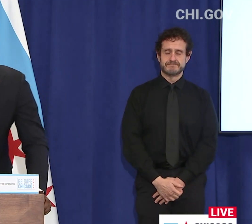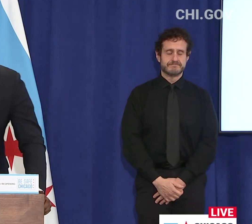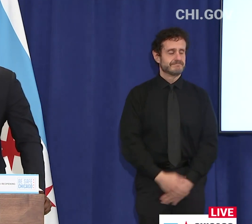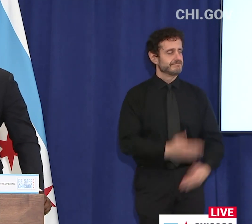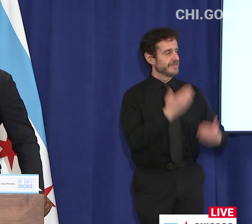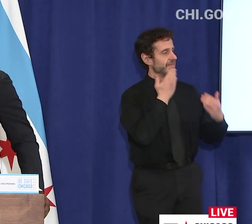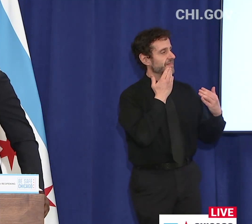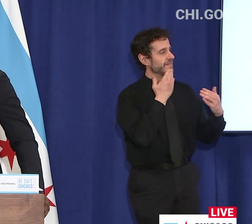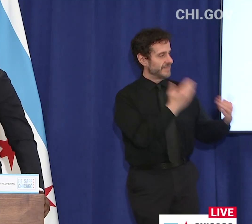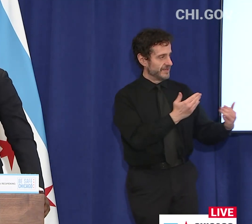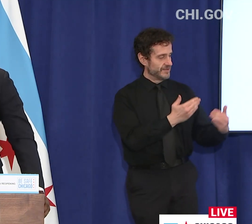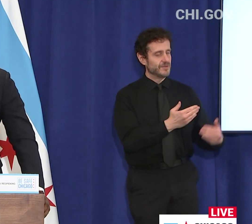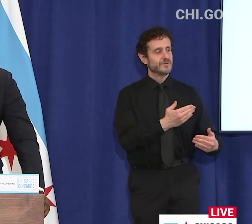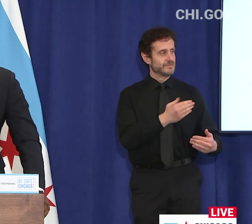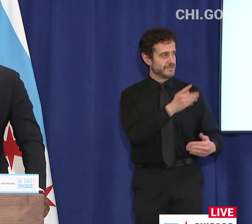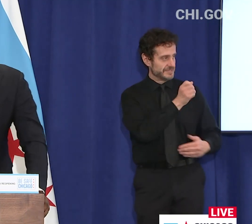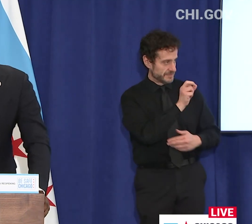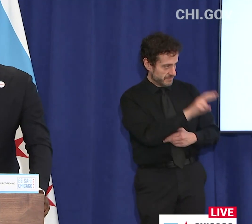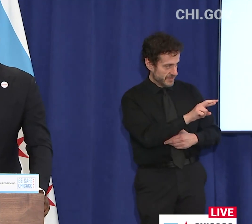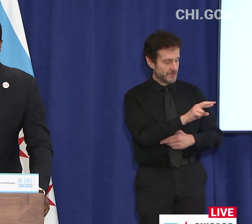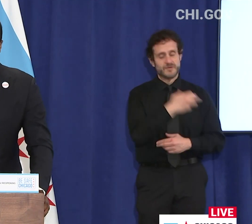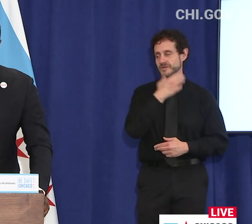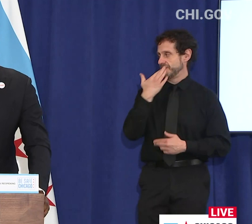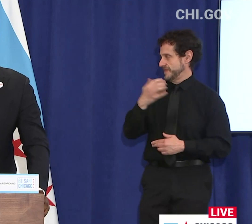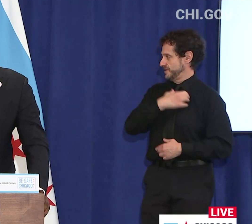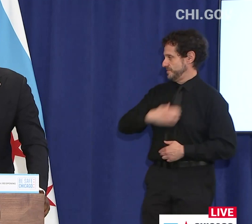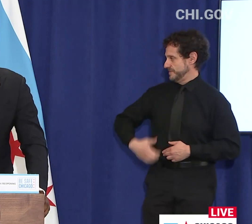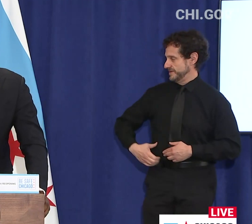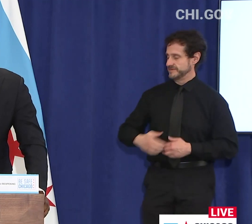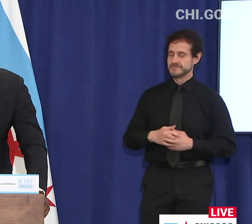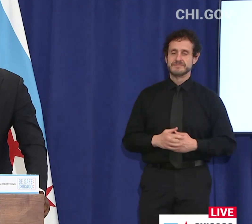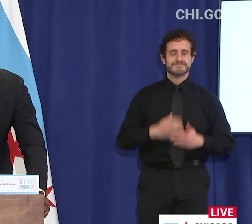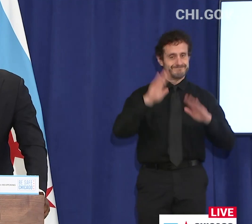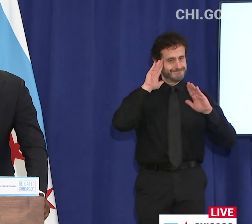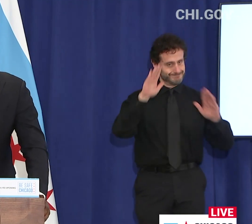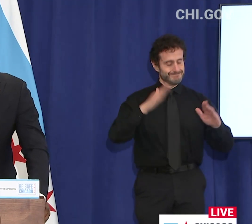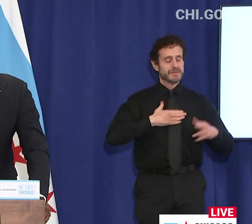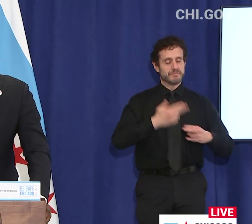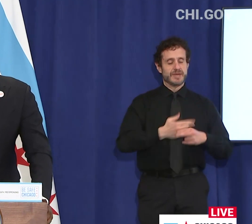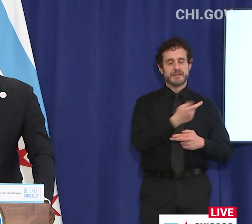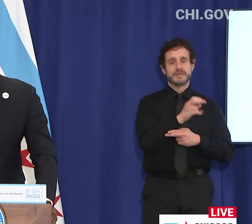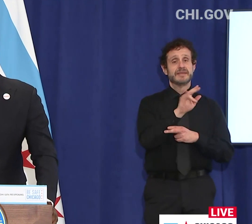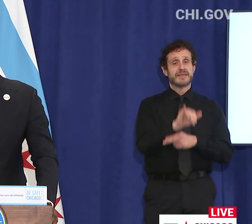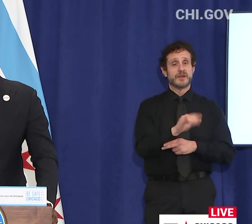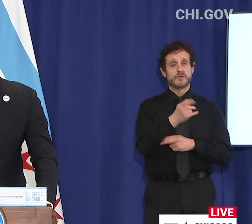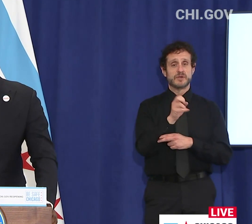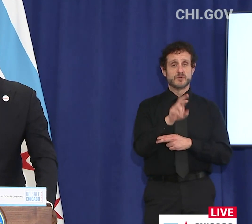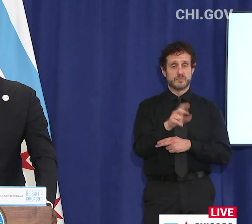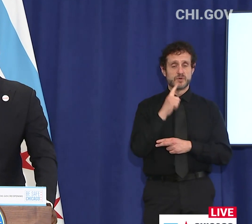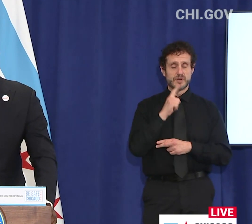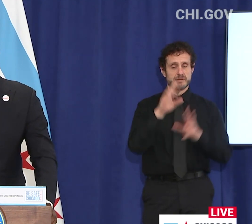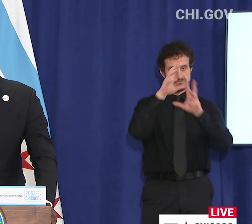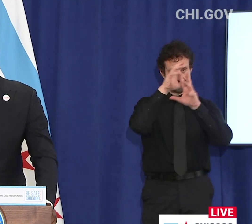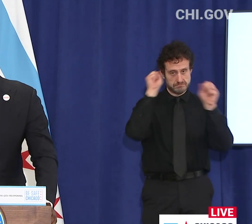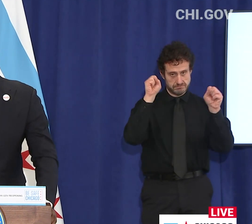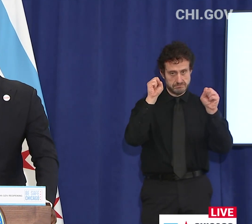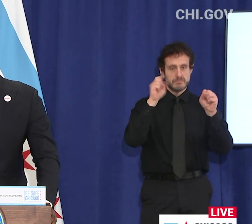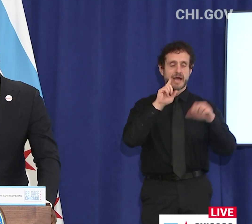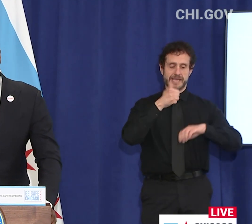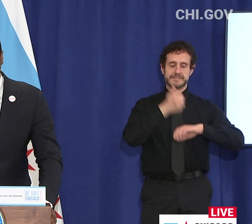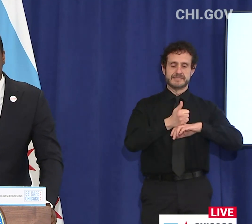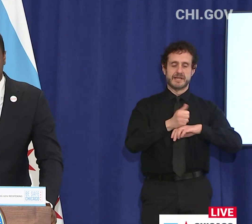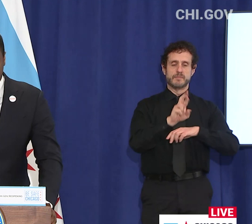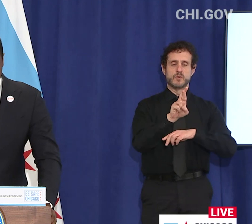Thank you, Samir and Mayor Lightfoot. Hello, I'm Gary Cooper, and I'm the CEO and co-founder of Reaply,